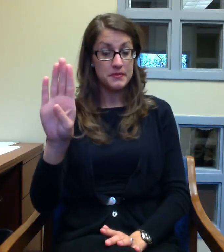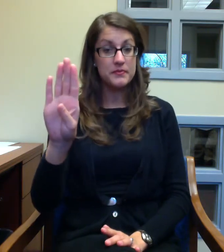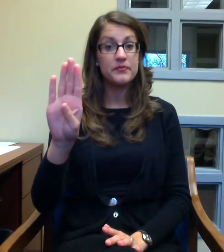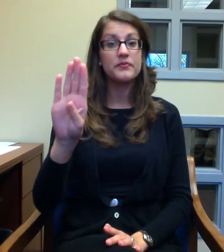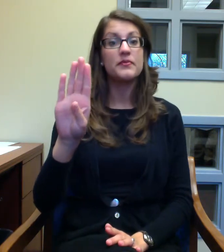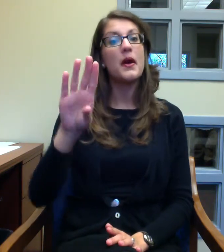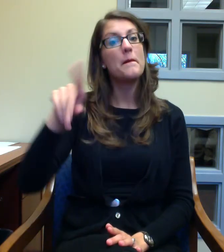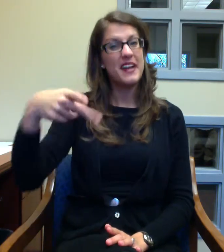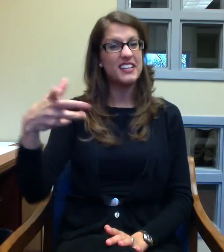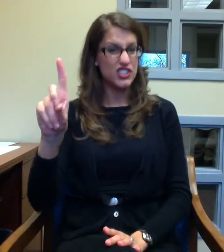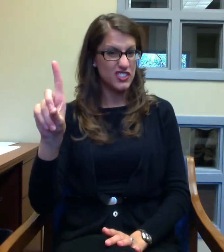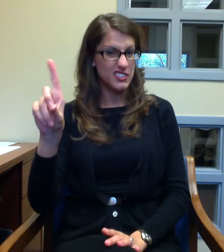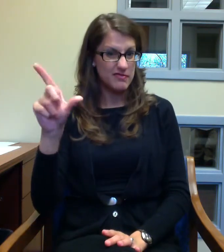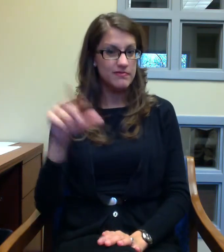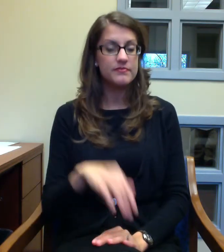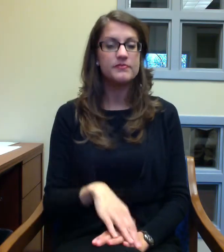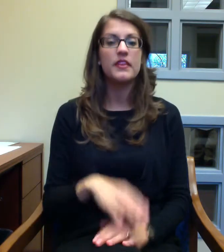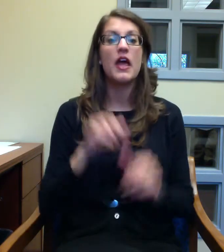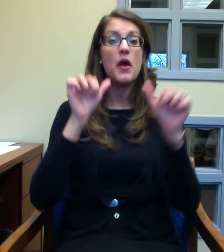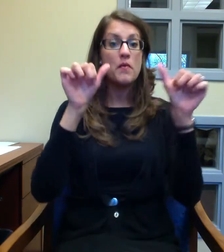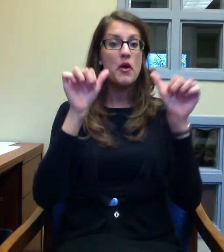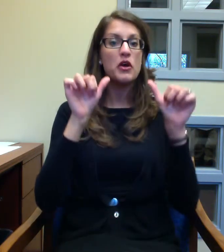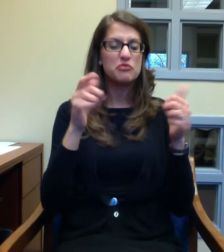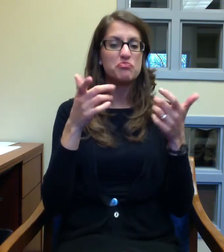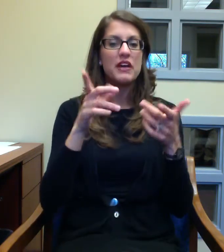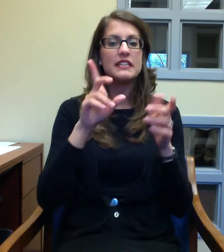Ph.D., posted by Disability Blog.